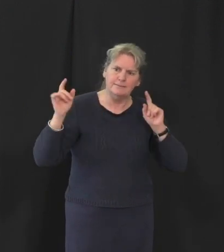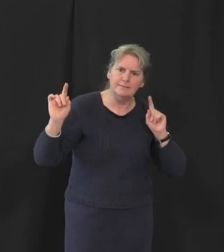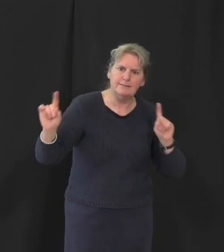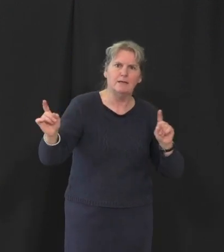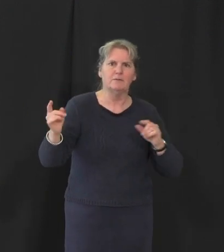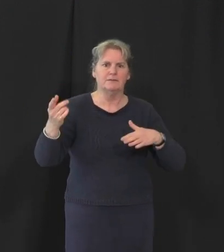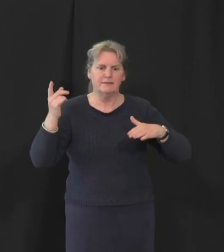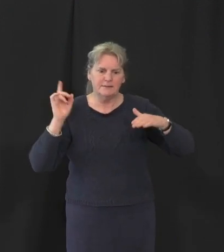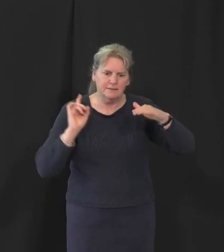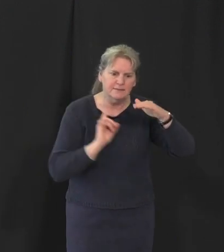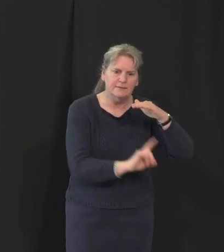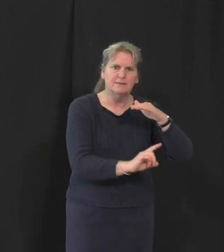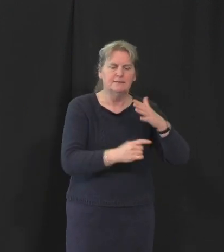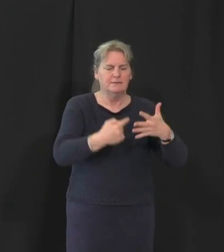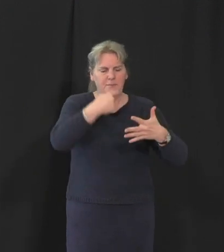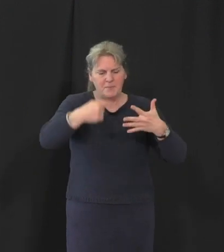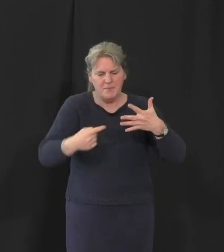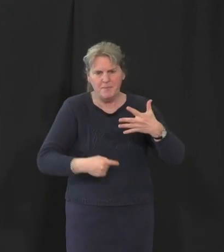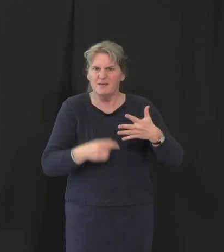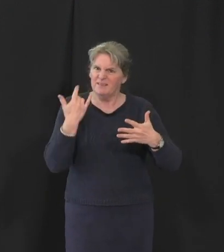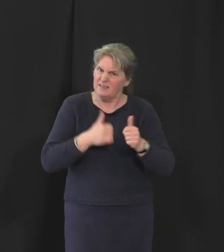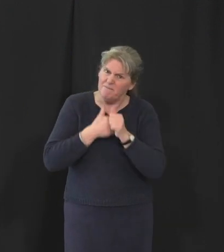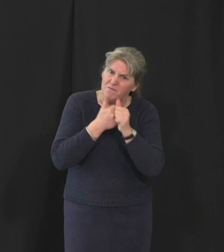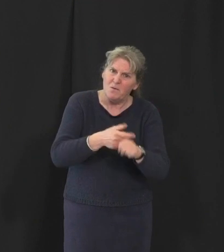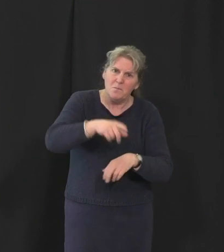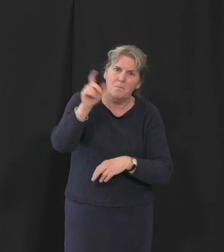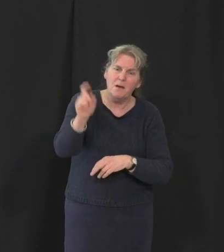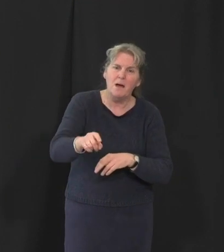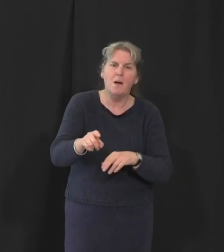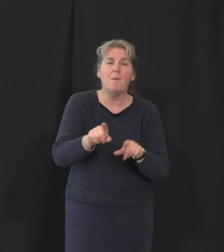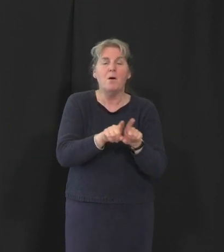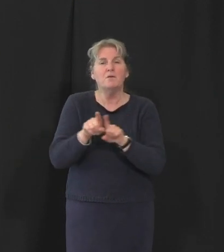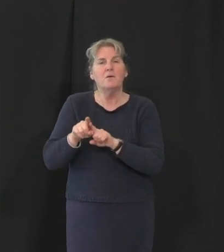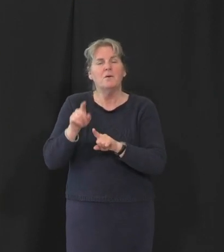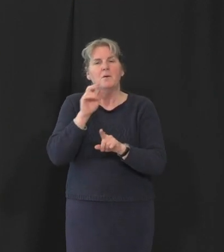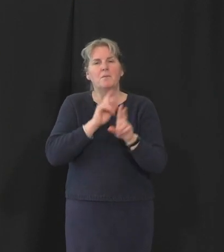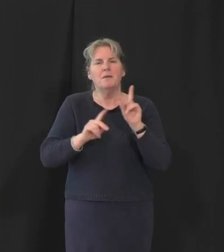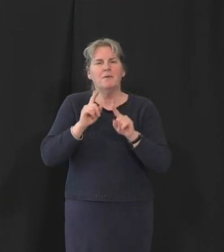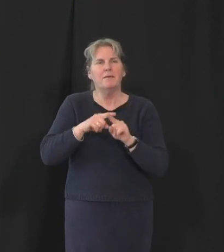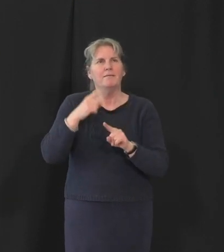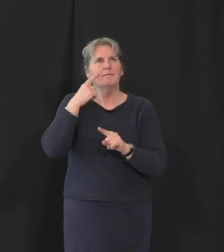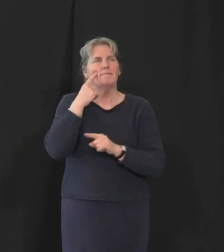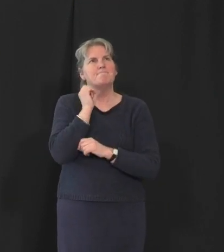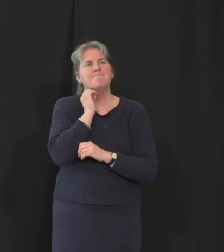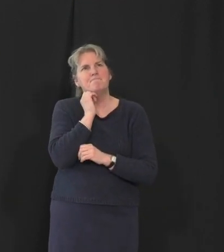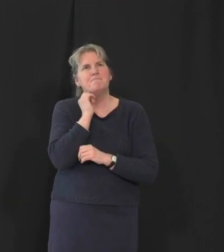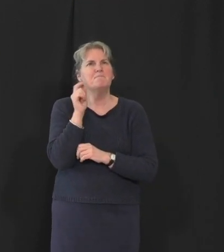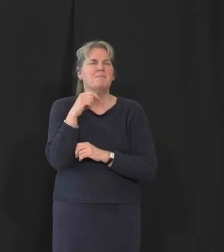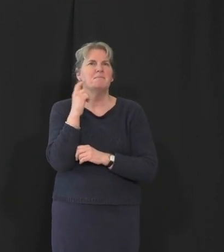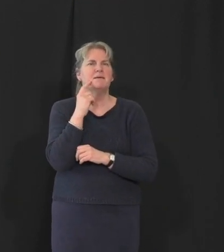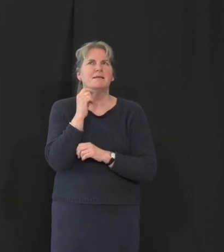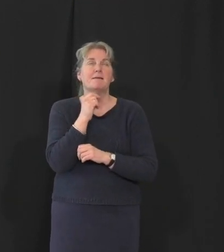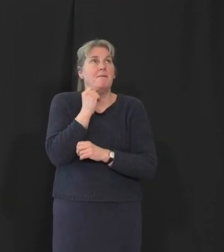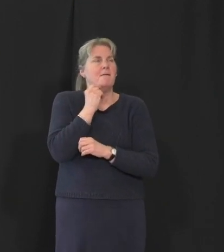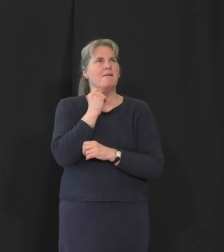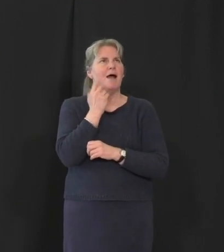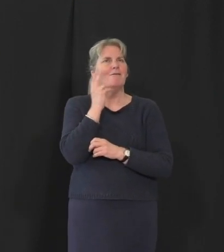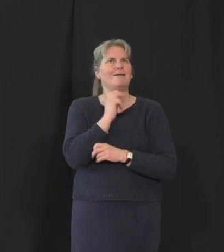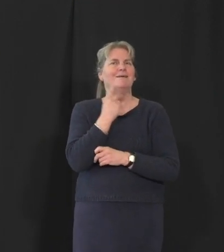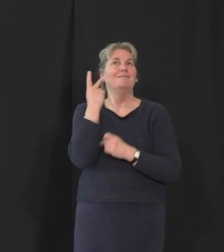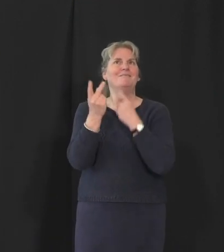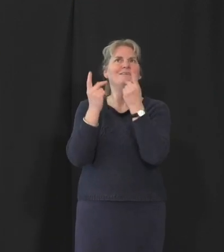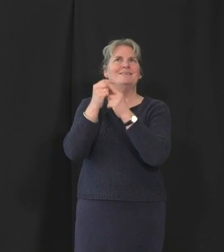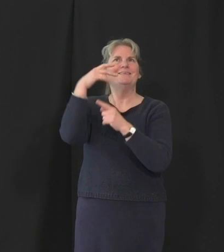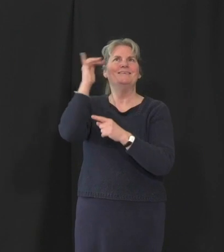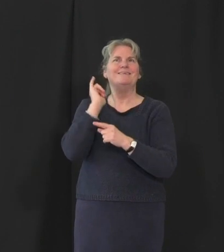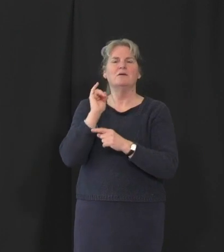all of the things that you're supposed to do as Yukoners, but also that folks that were thinking that maybe now is a time that they could turn to the Yukon, now is absolutely